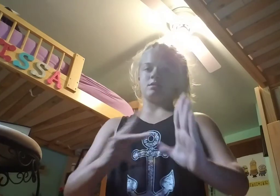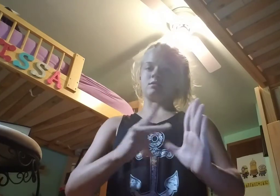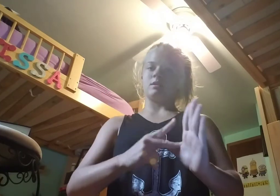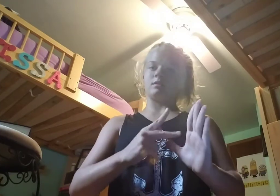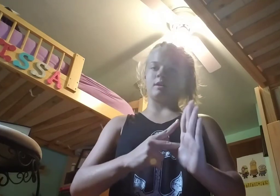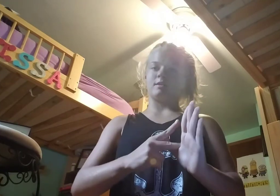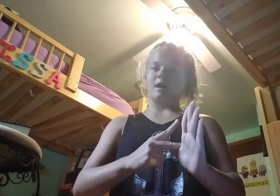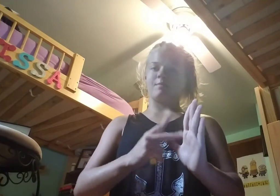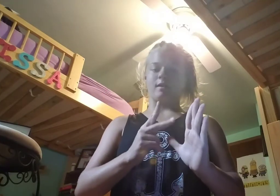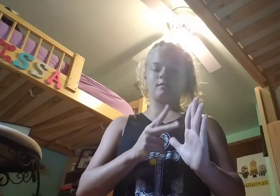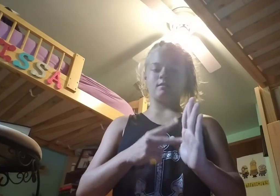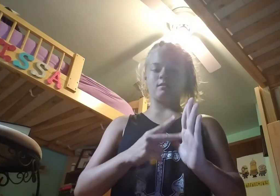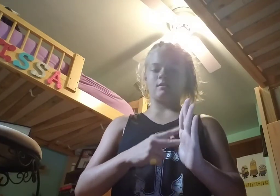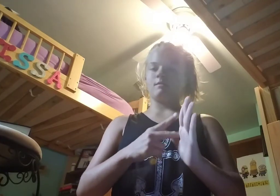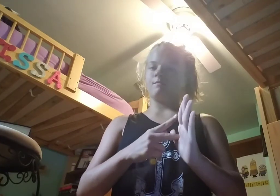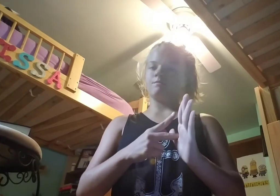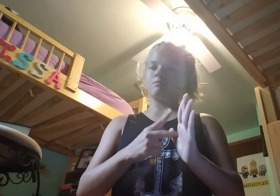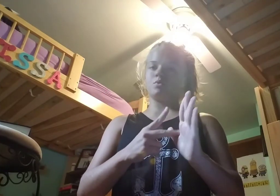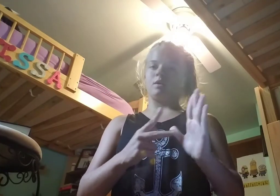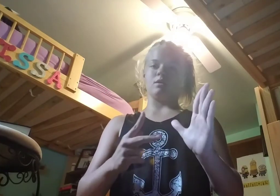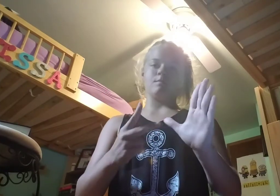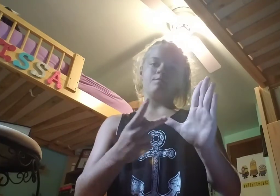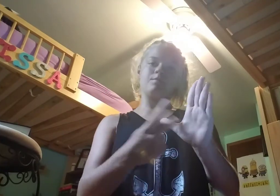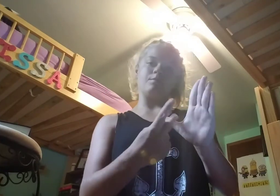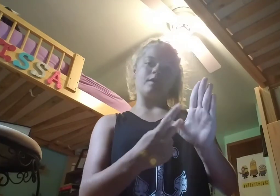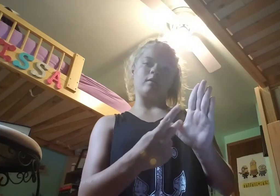and then kind of tap it like between your, like right